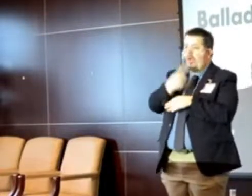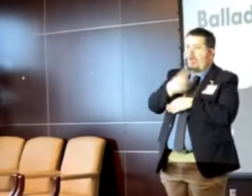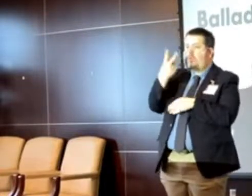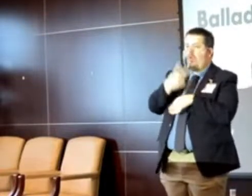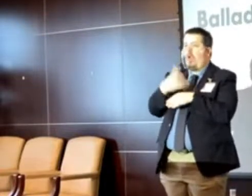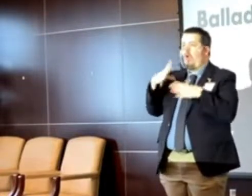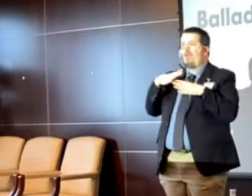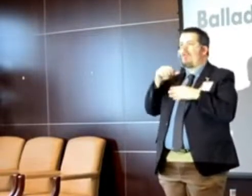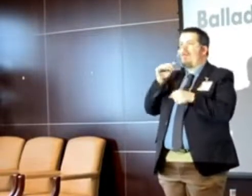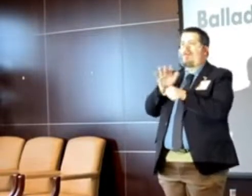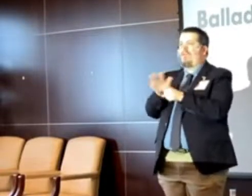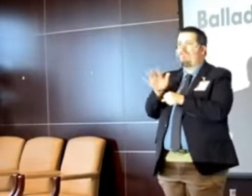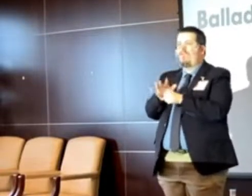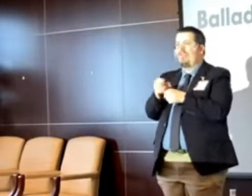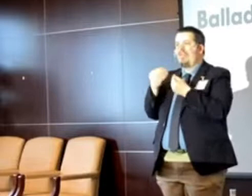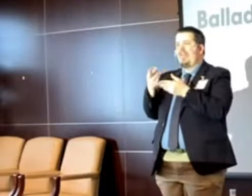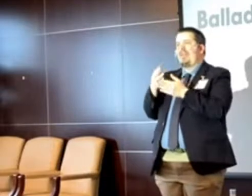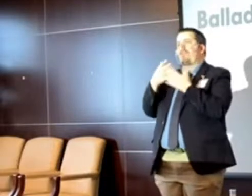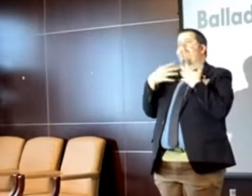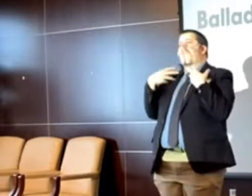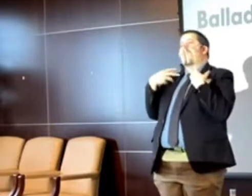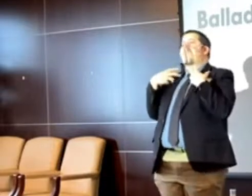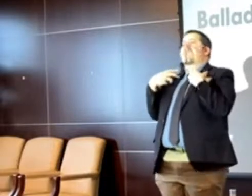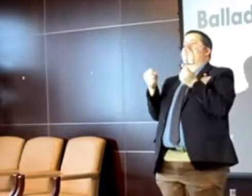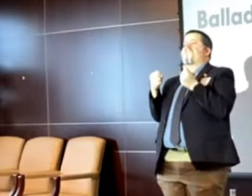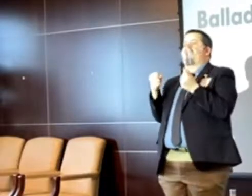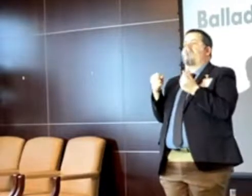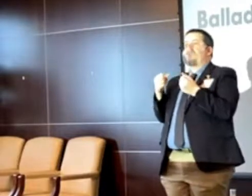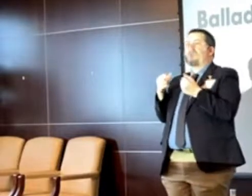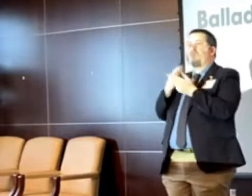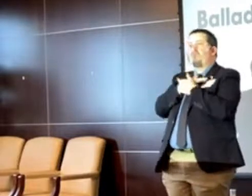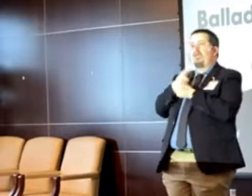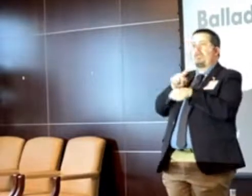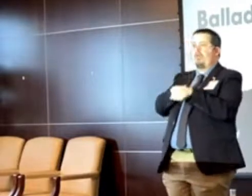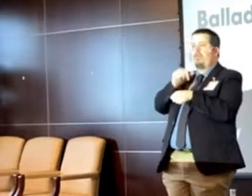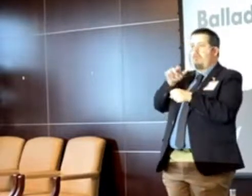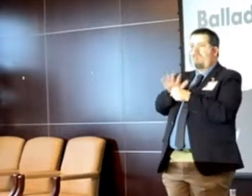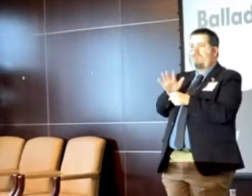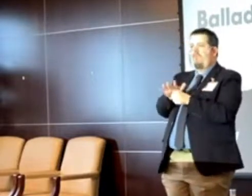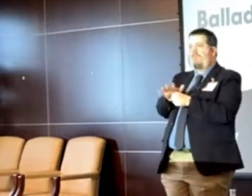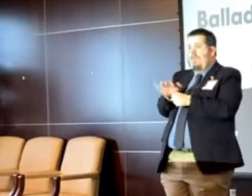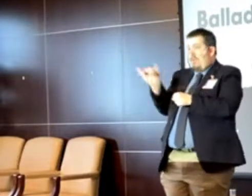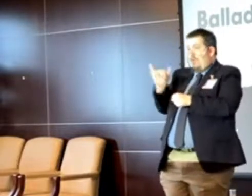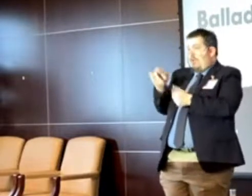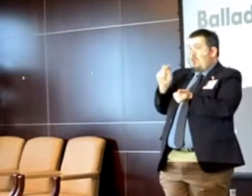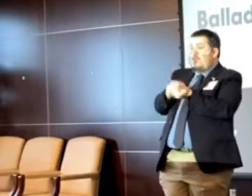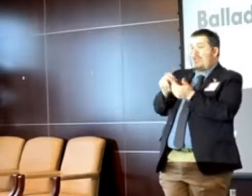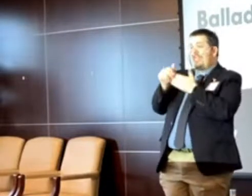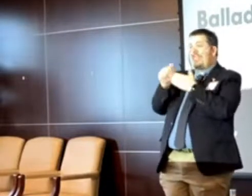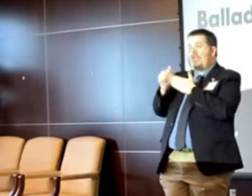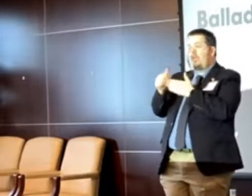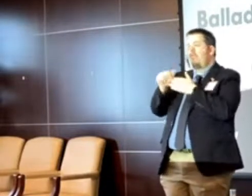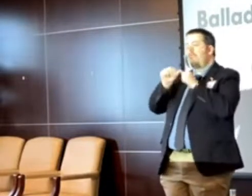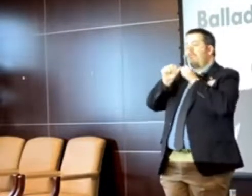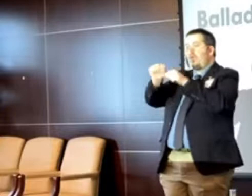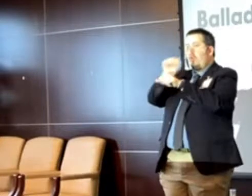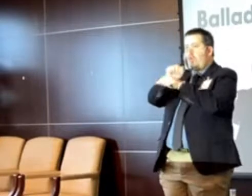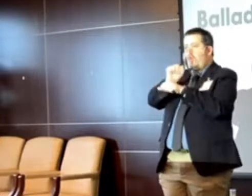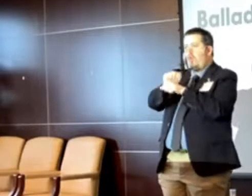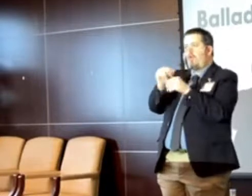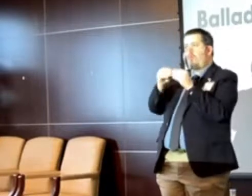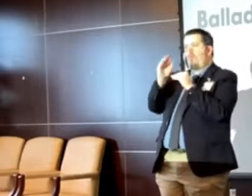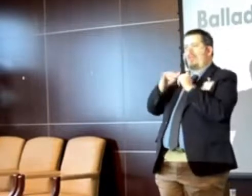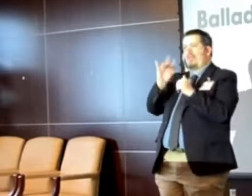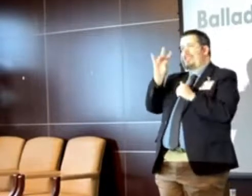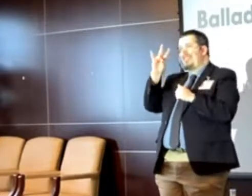which is not sufficient to give them recuperation time. Likewise, our nursing leaders are consistently working upwards of 7